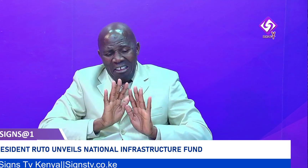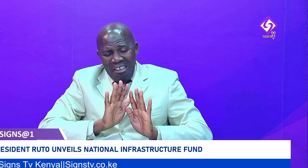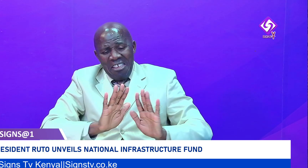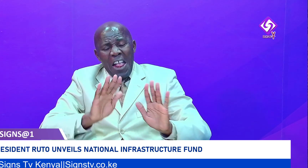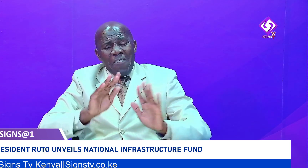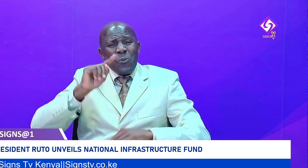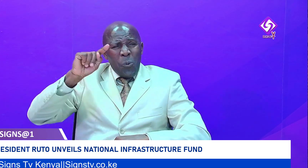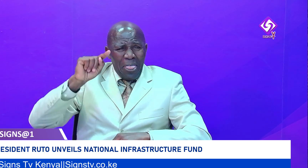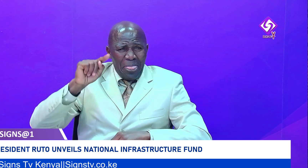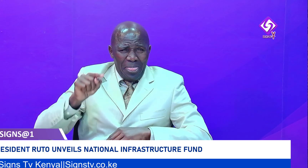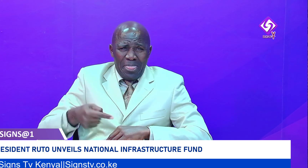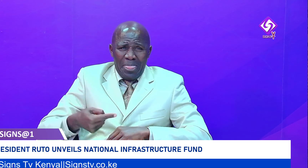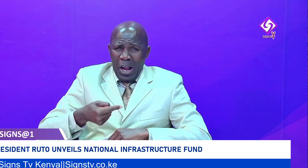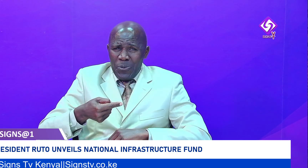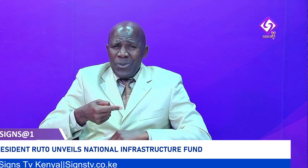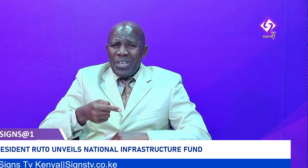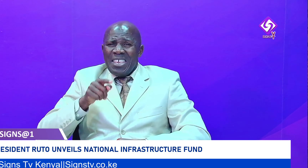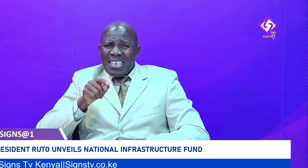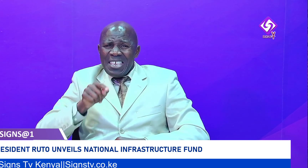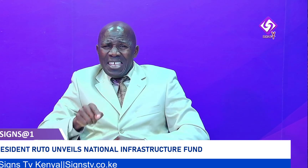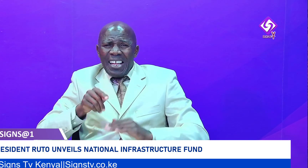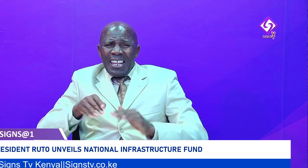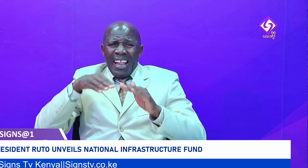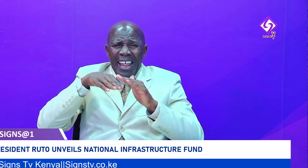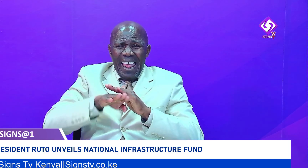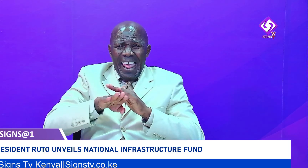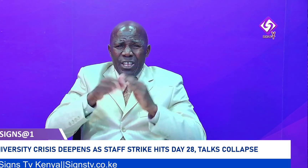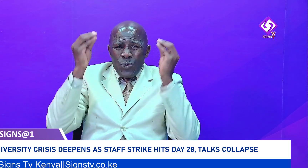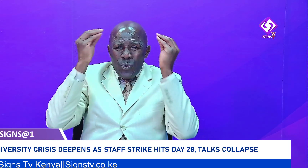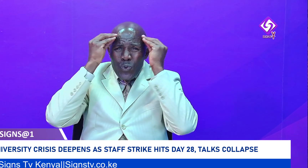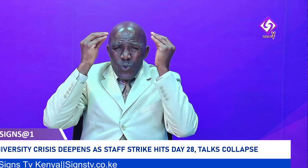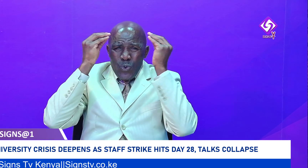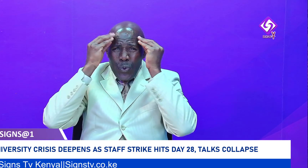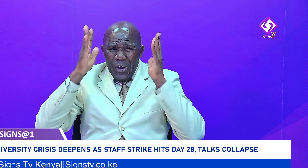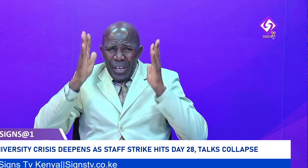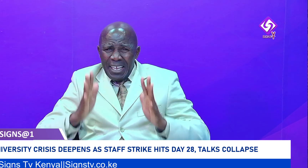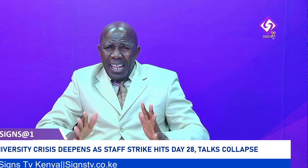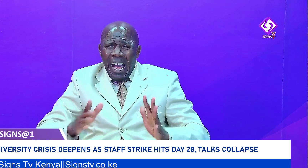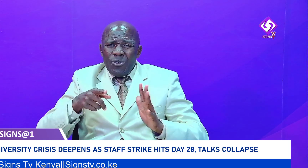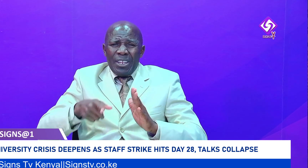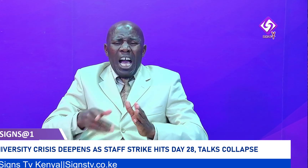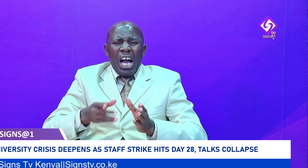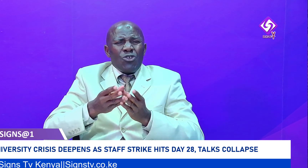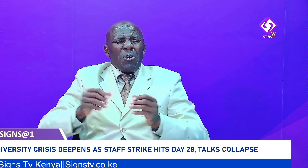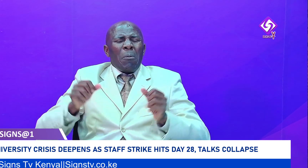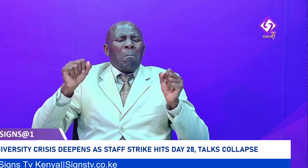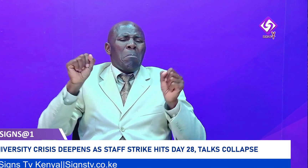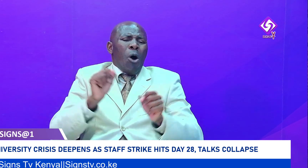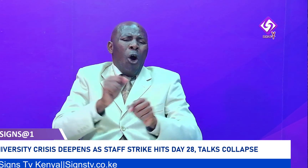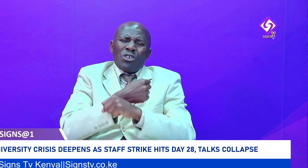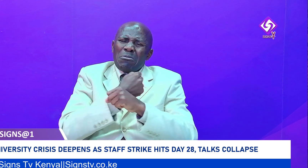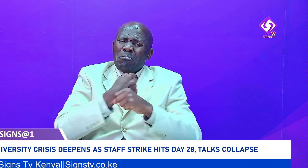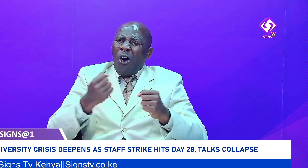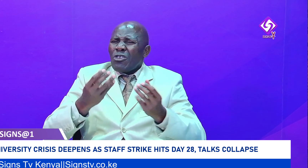day, leaving thousands of students in limbo after talks aimed at resolving the